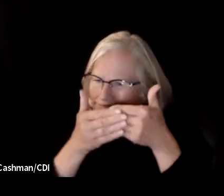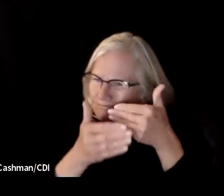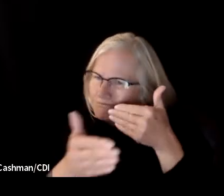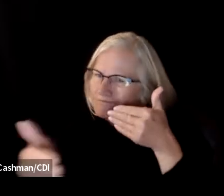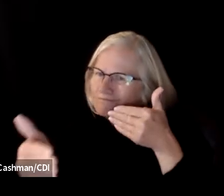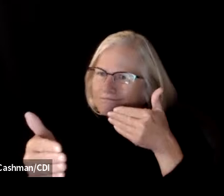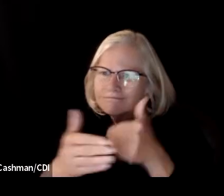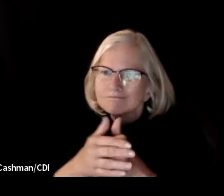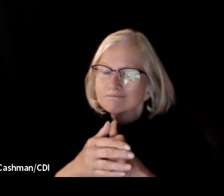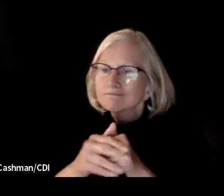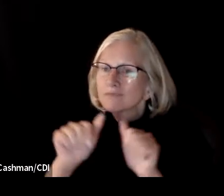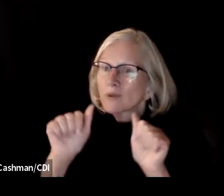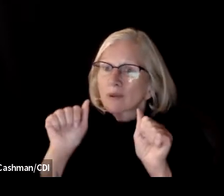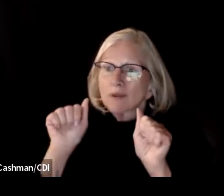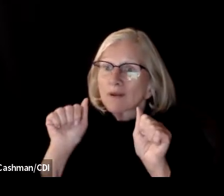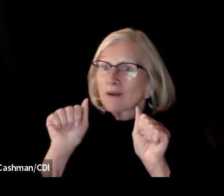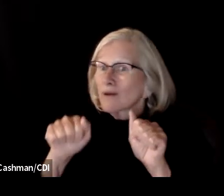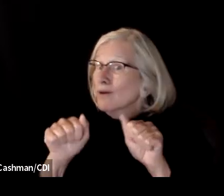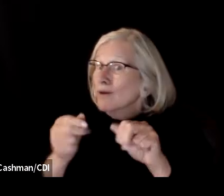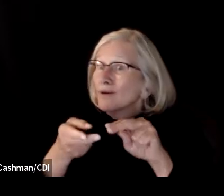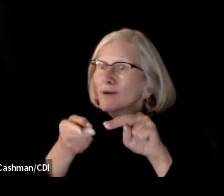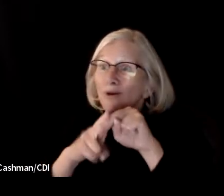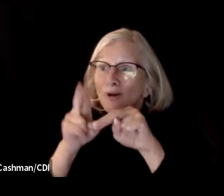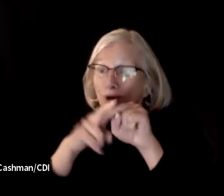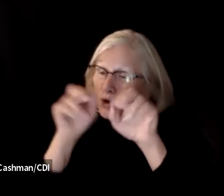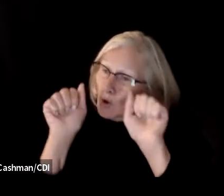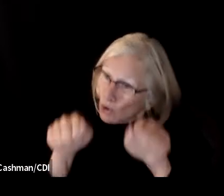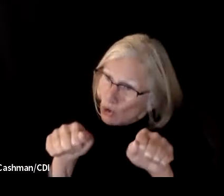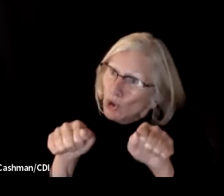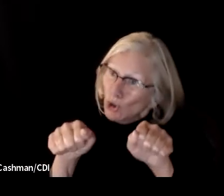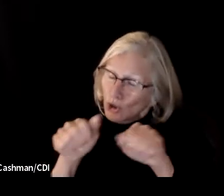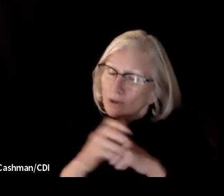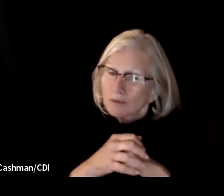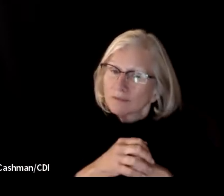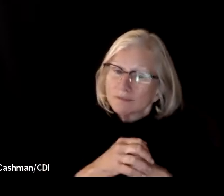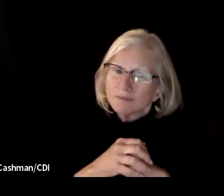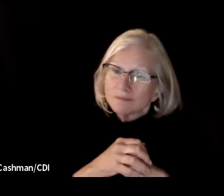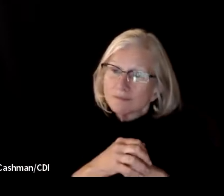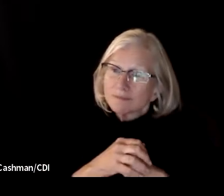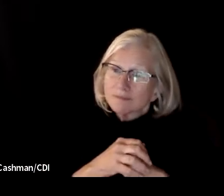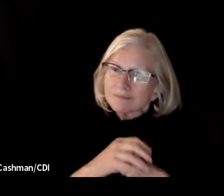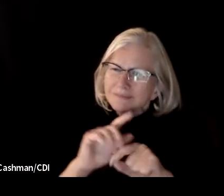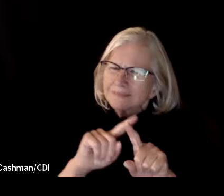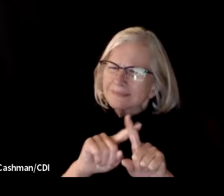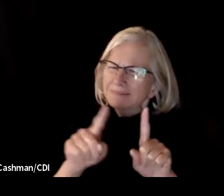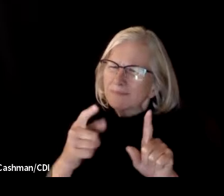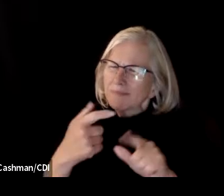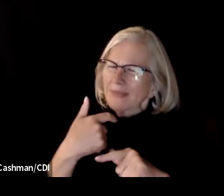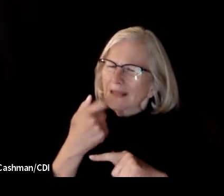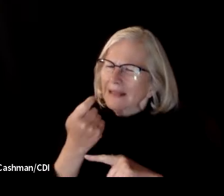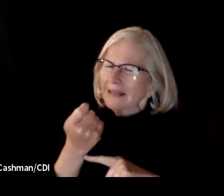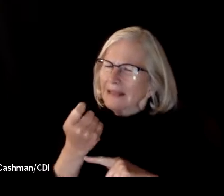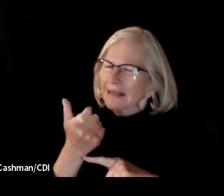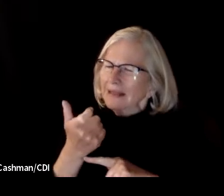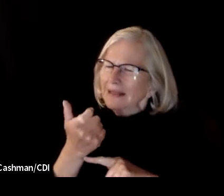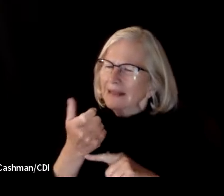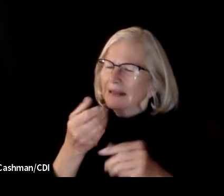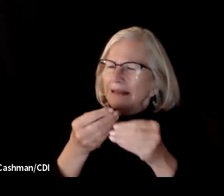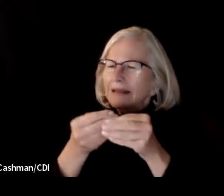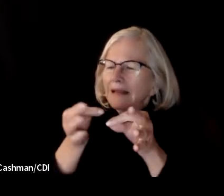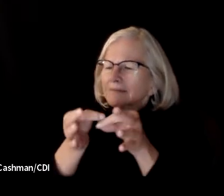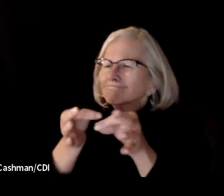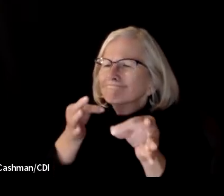we see what Delta can do, but there is a bit of a lag. So I want to acknowledge that in the